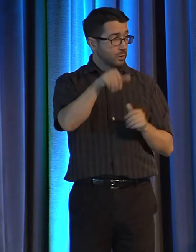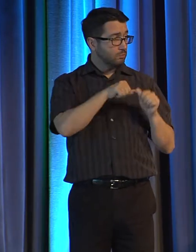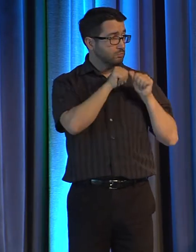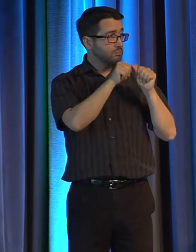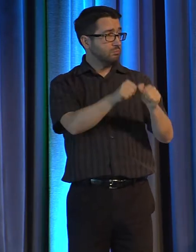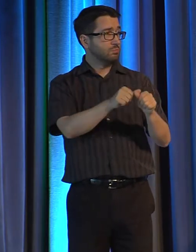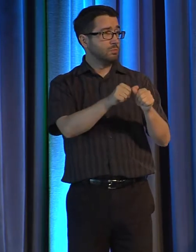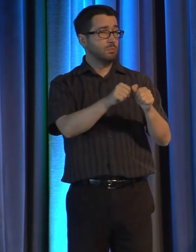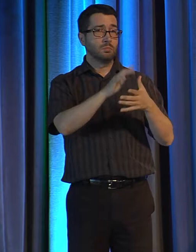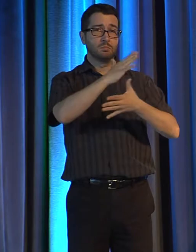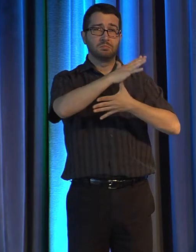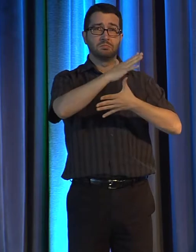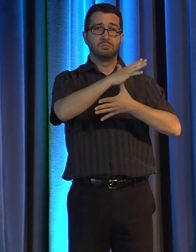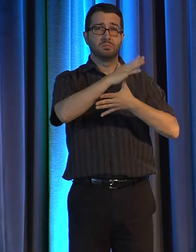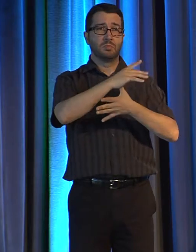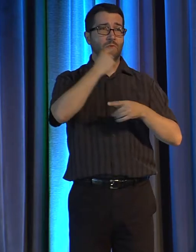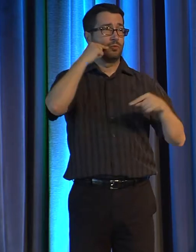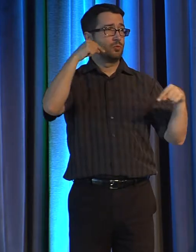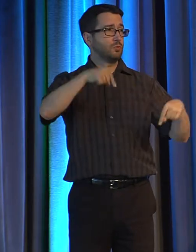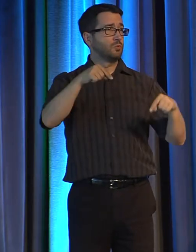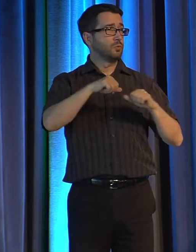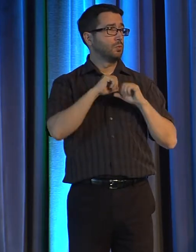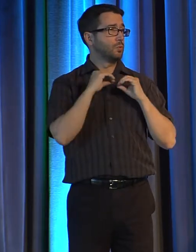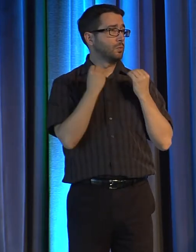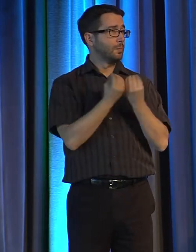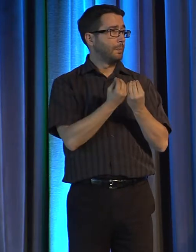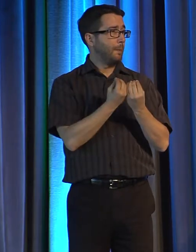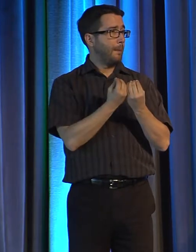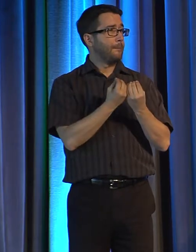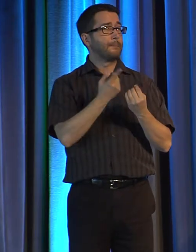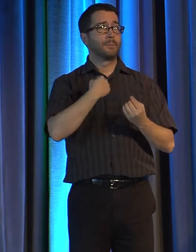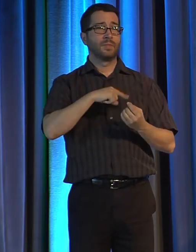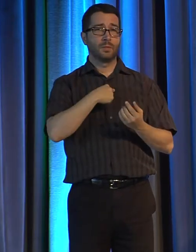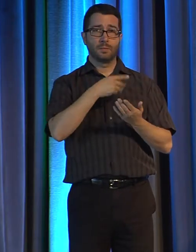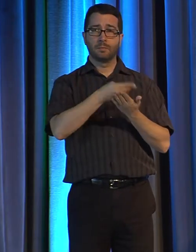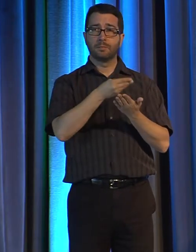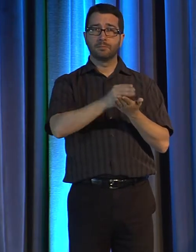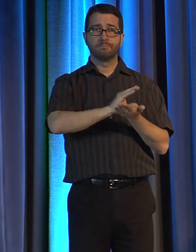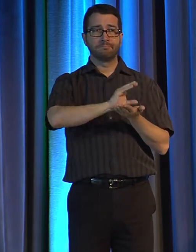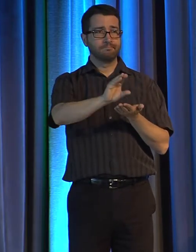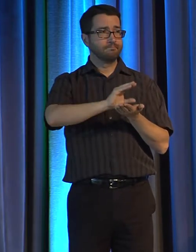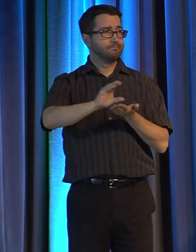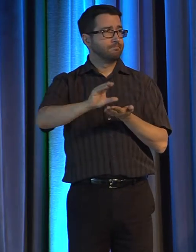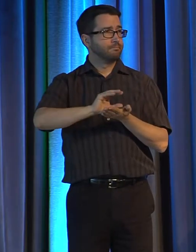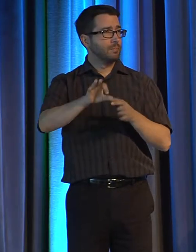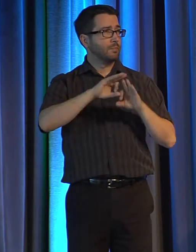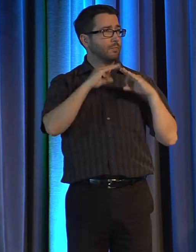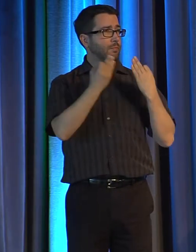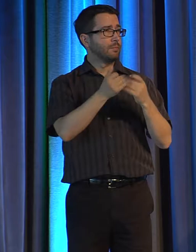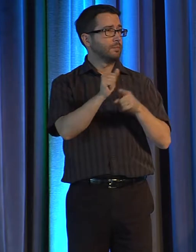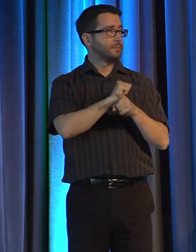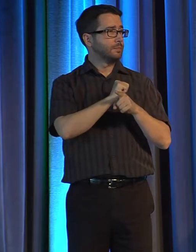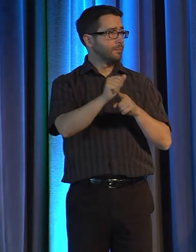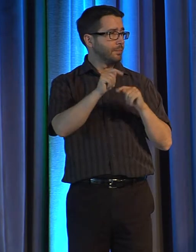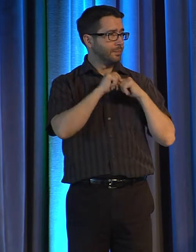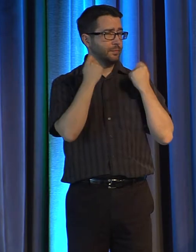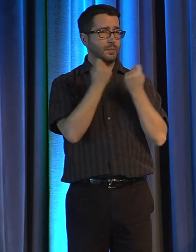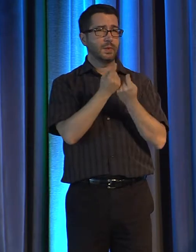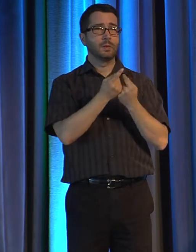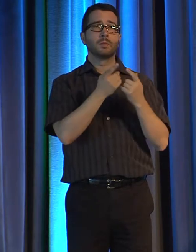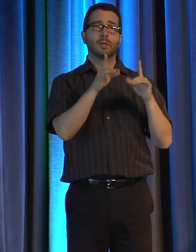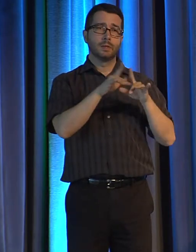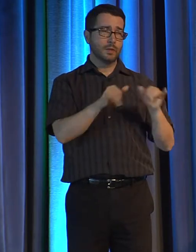be a priority for us as an organization. We are investing in family practice teams while we continue to recruit family